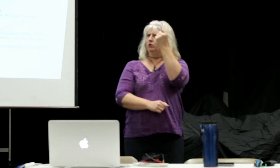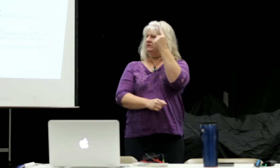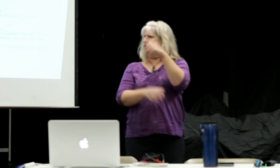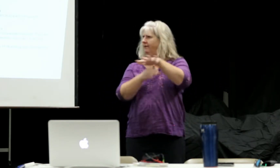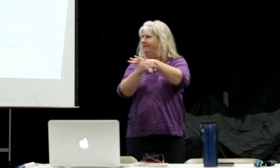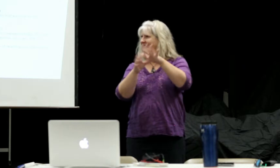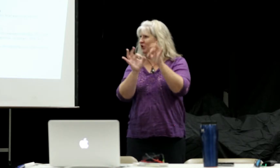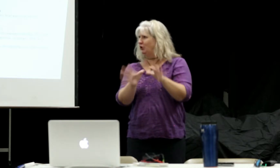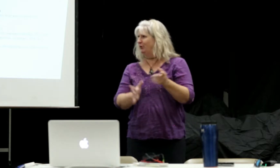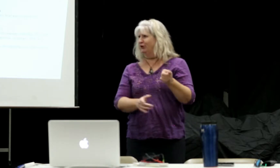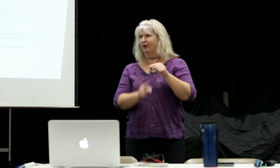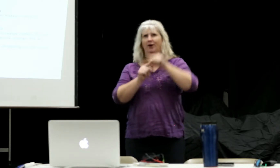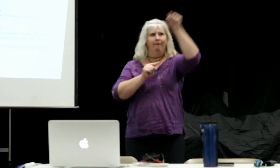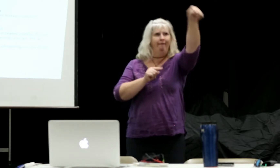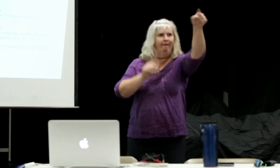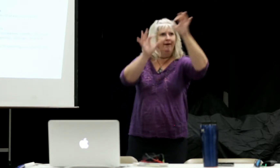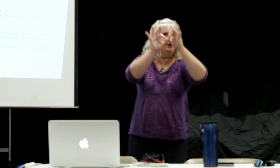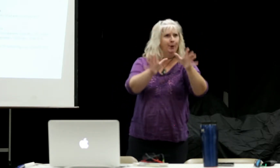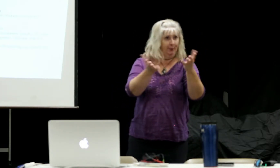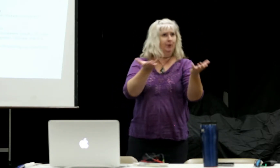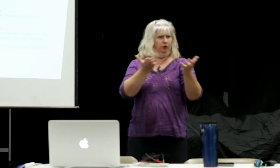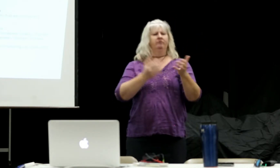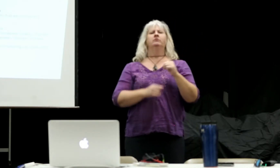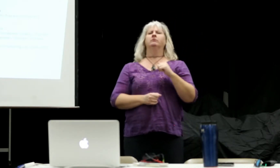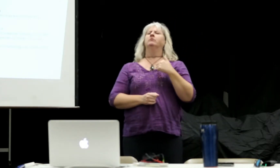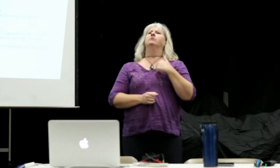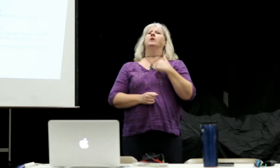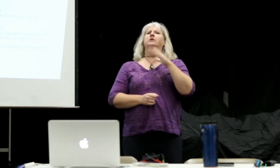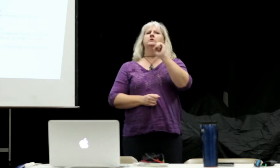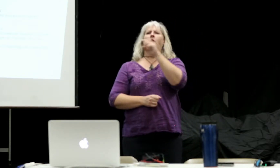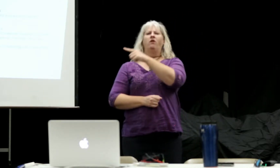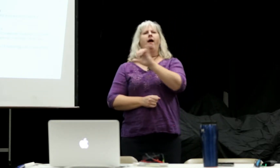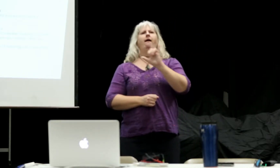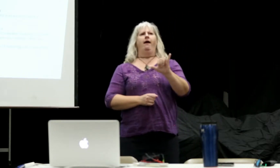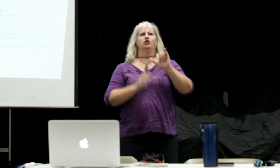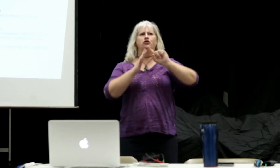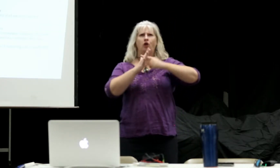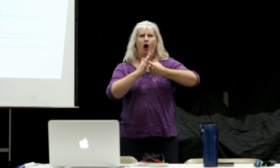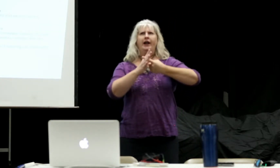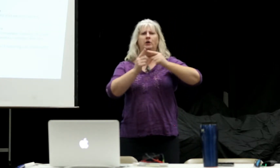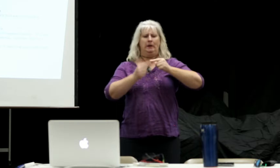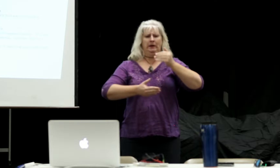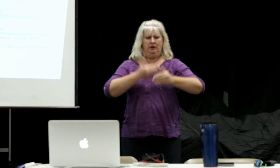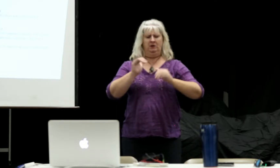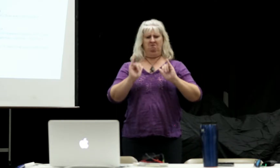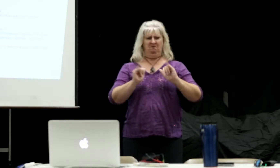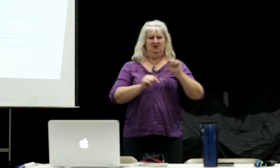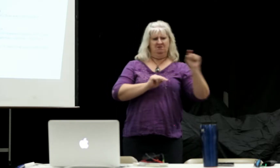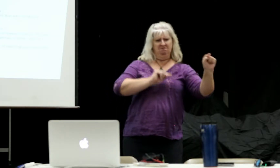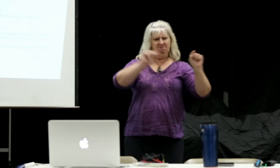enough internet, or maybe they don't understand the signs of an interpreter based on the regional signs or